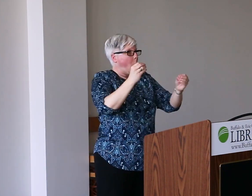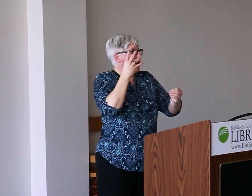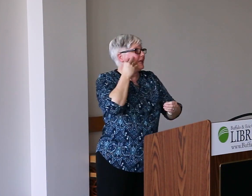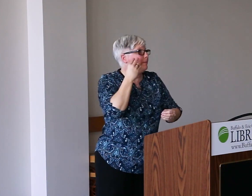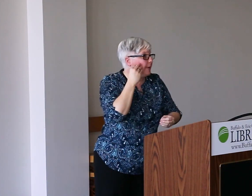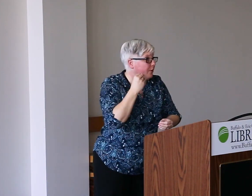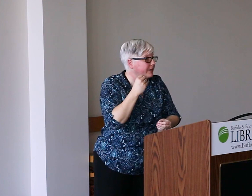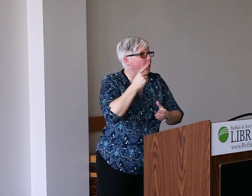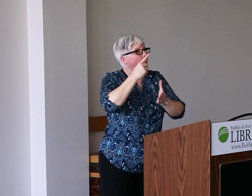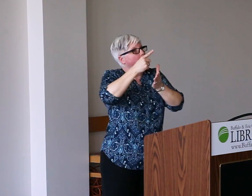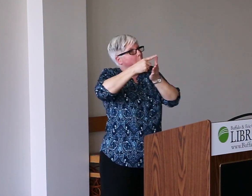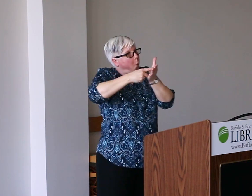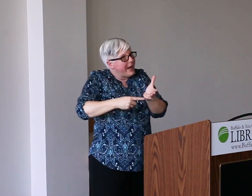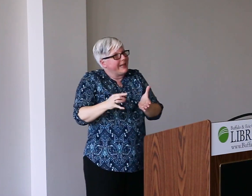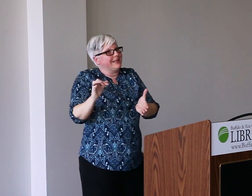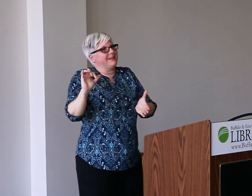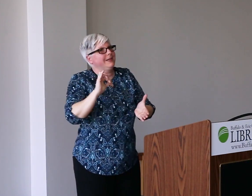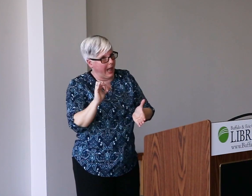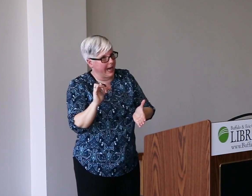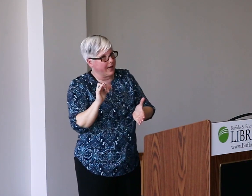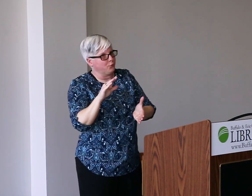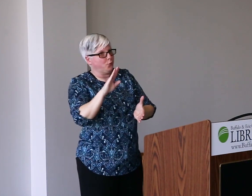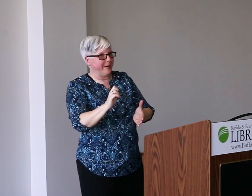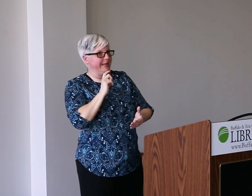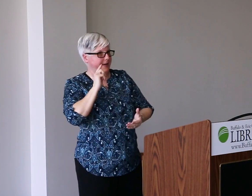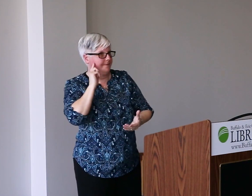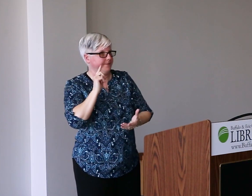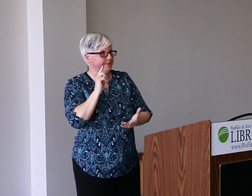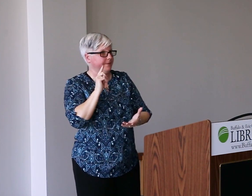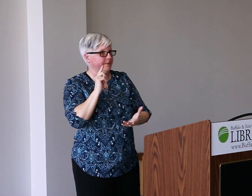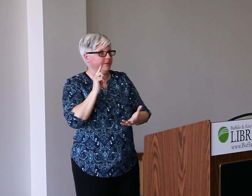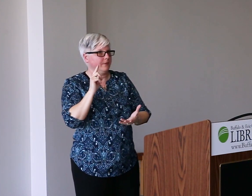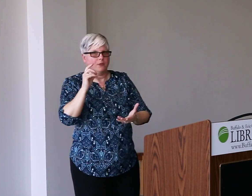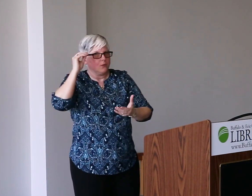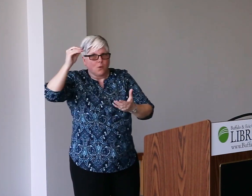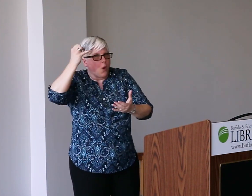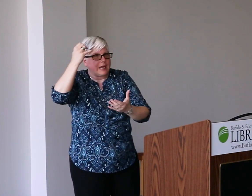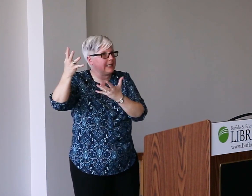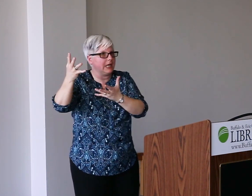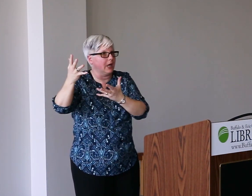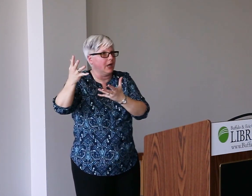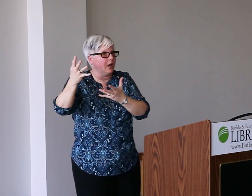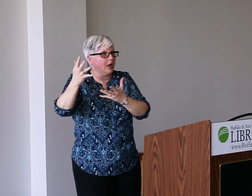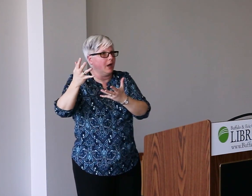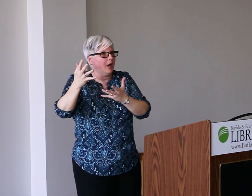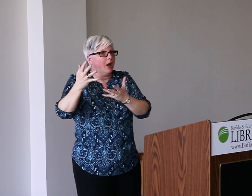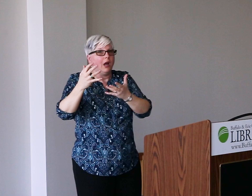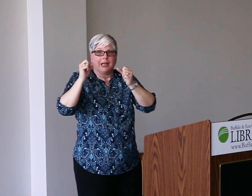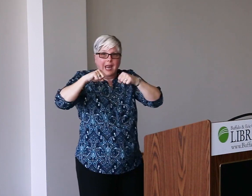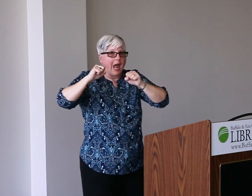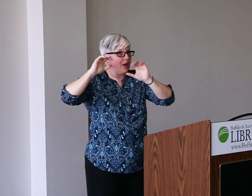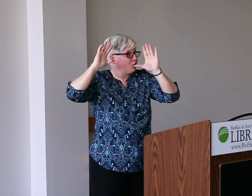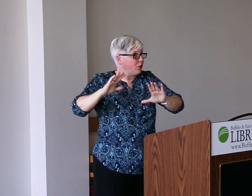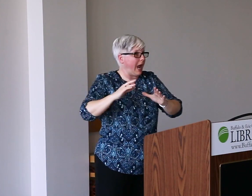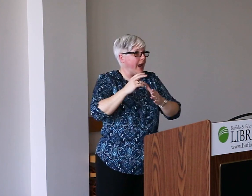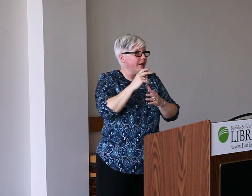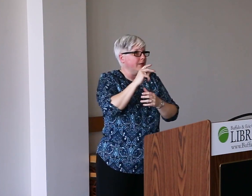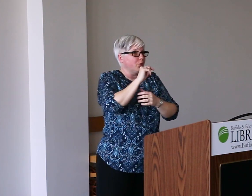but they have no experience on what it's like to be deaf. They have no idea.